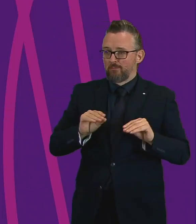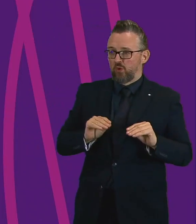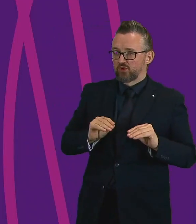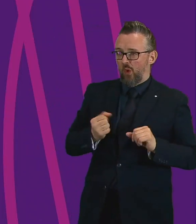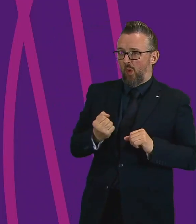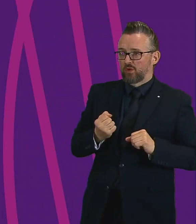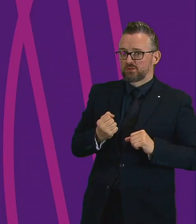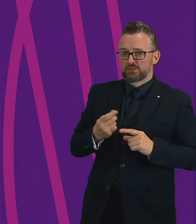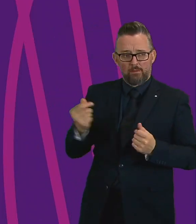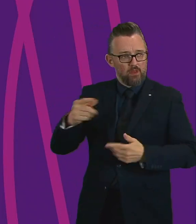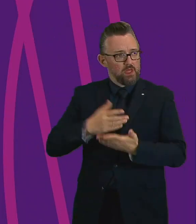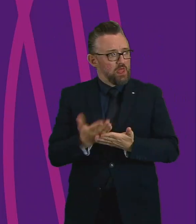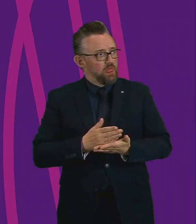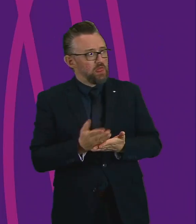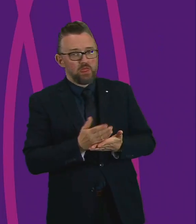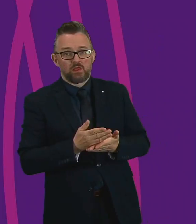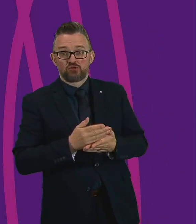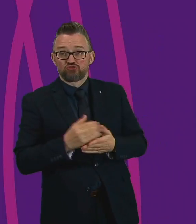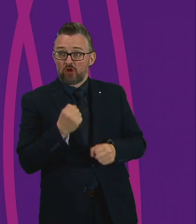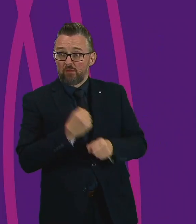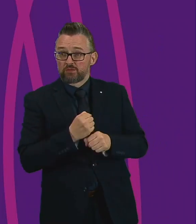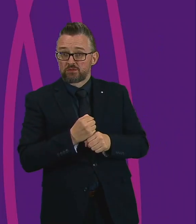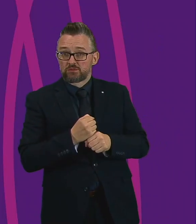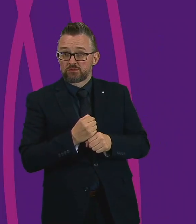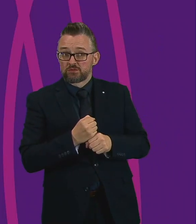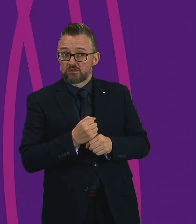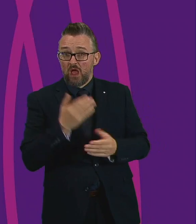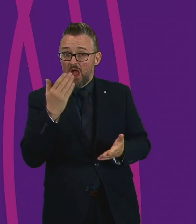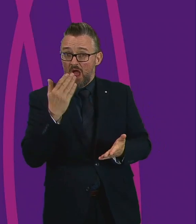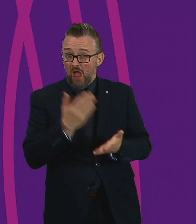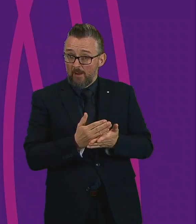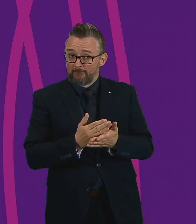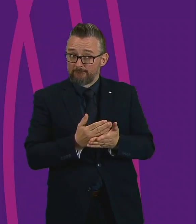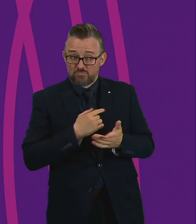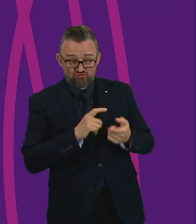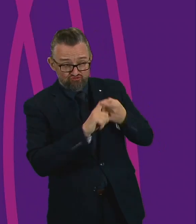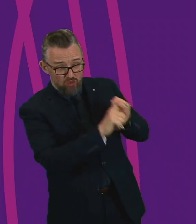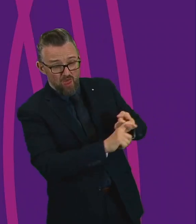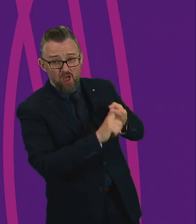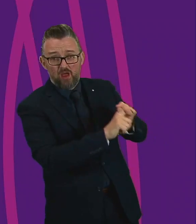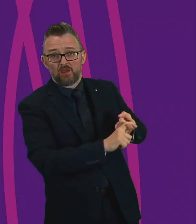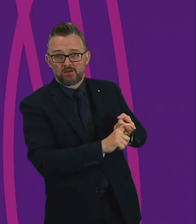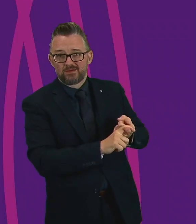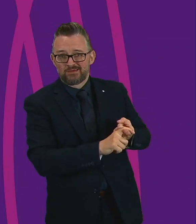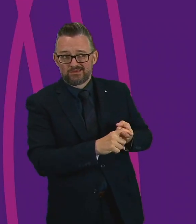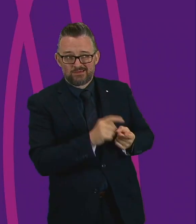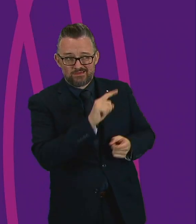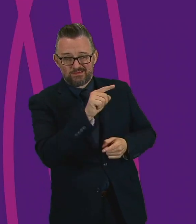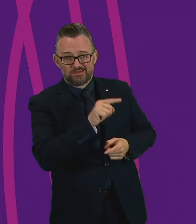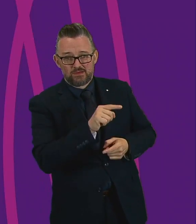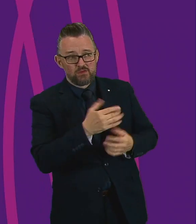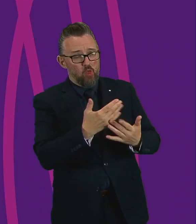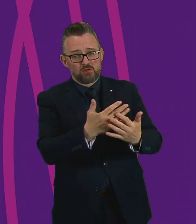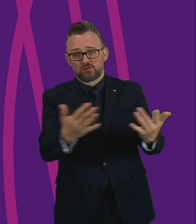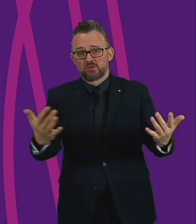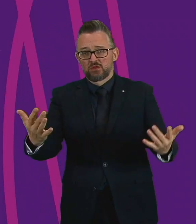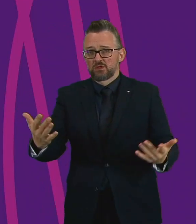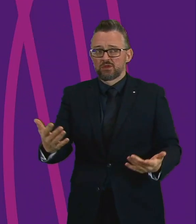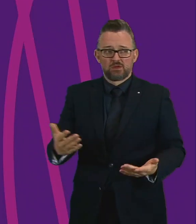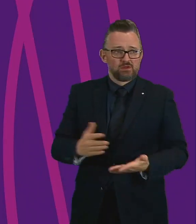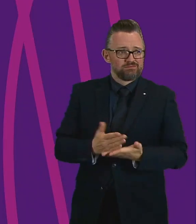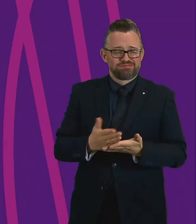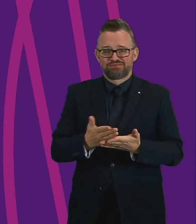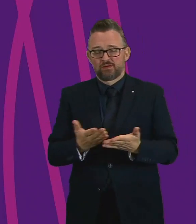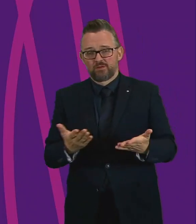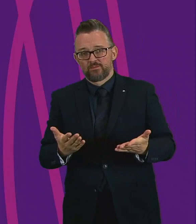and doubt as to whether the Scottish Government could really be relied on to stand by them when they needed the help.